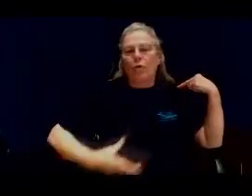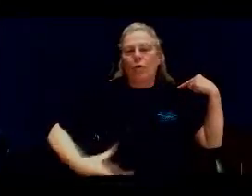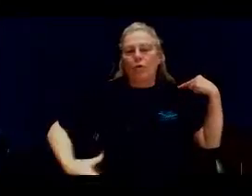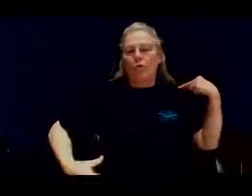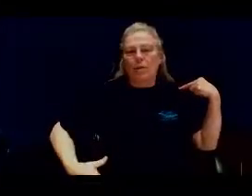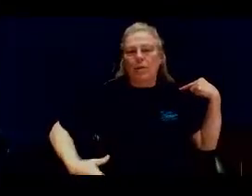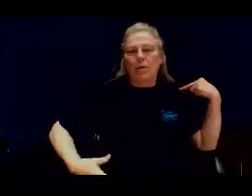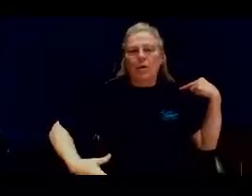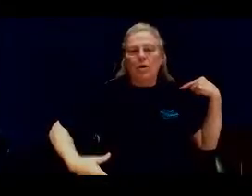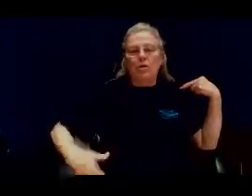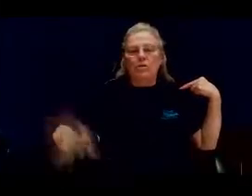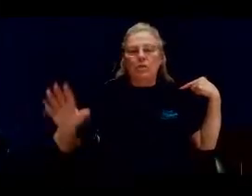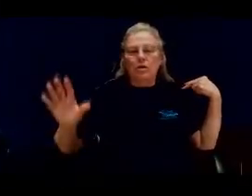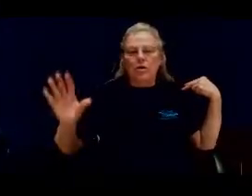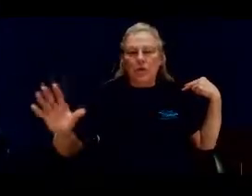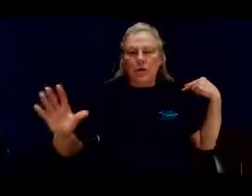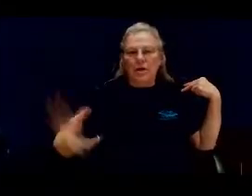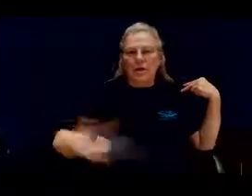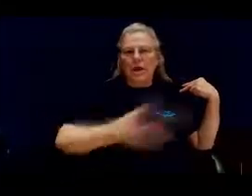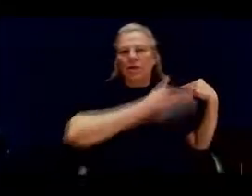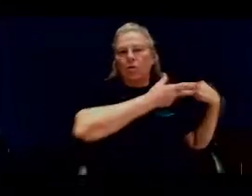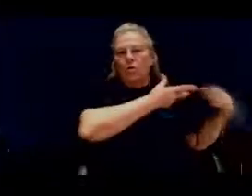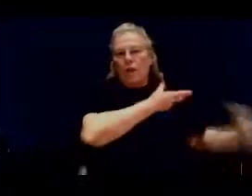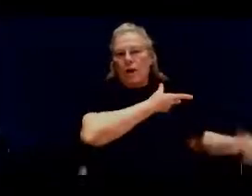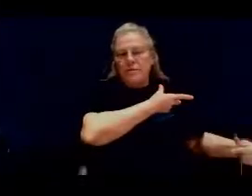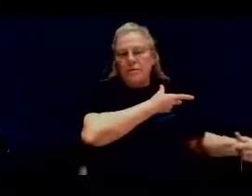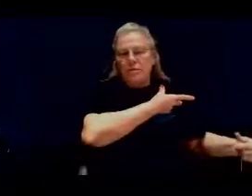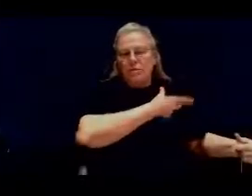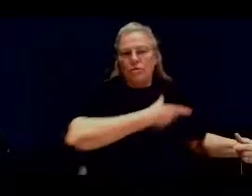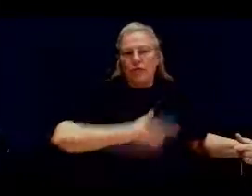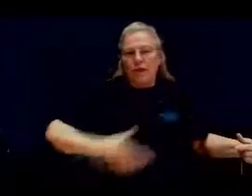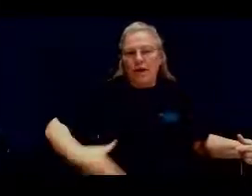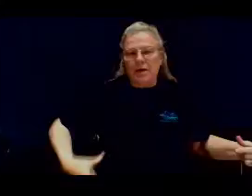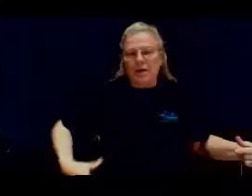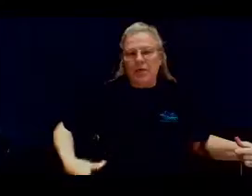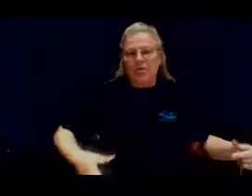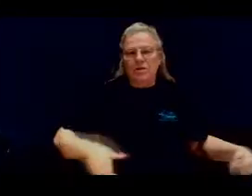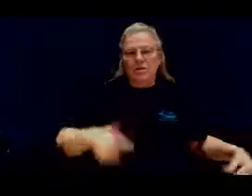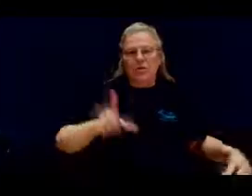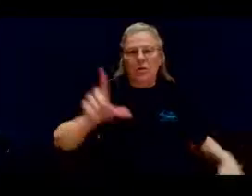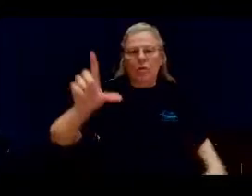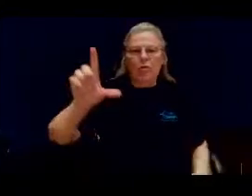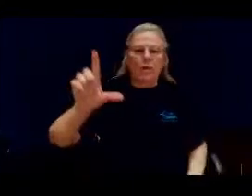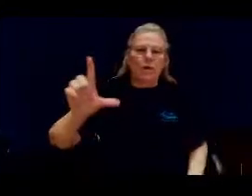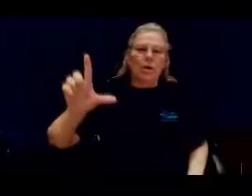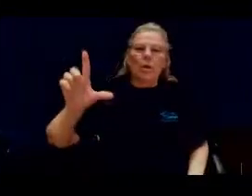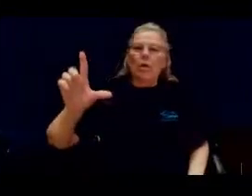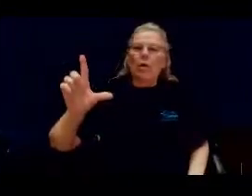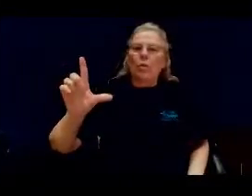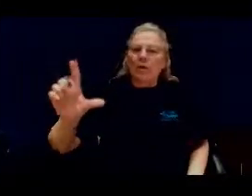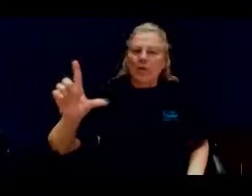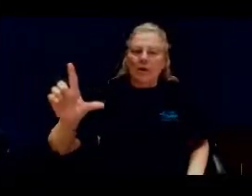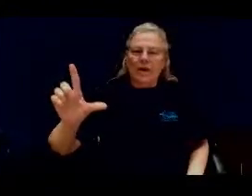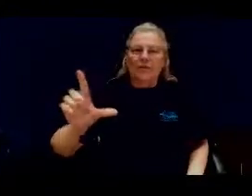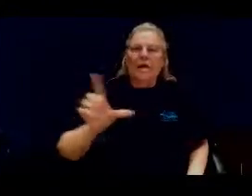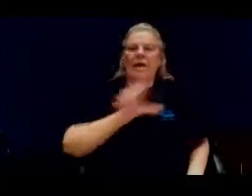royal ribbon using your dominant hand on the opposite shoulder and down across that royal ribbon with the letter